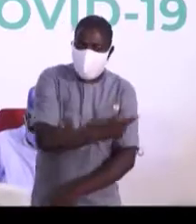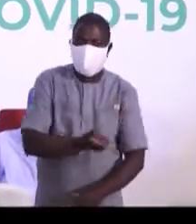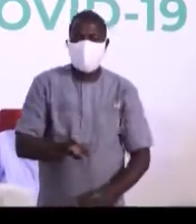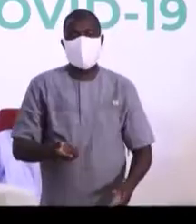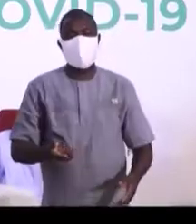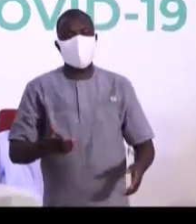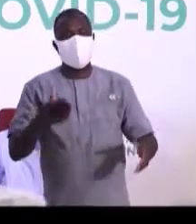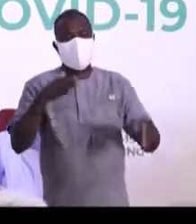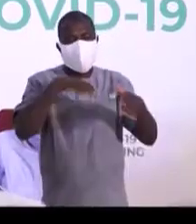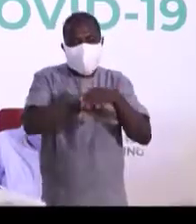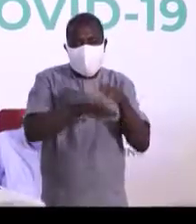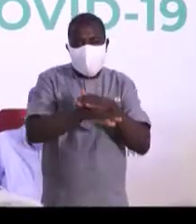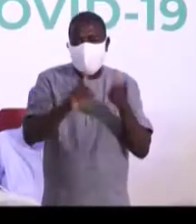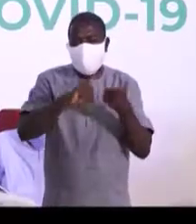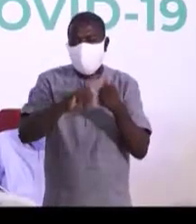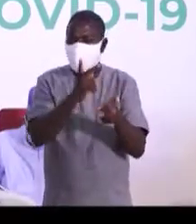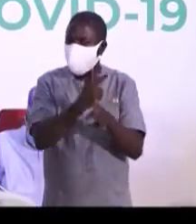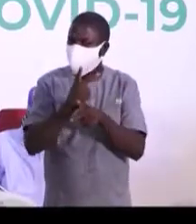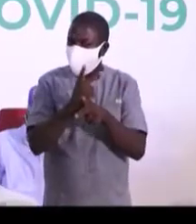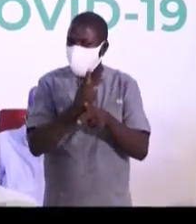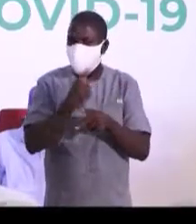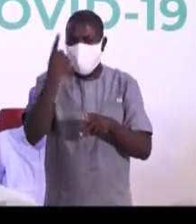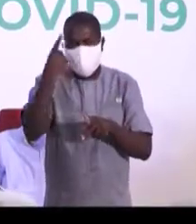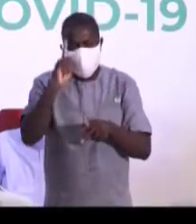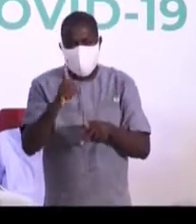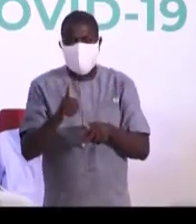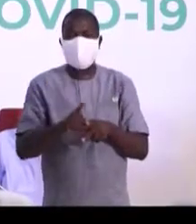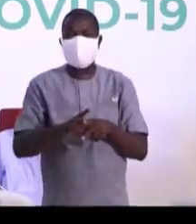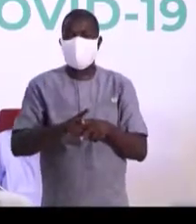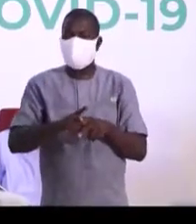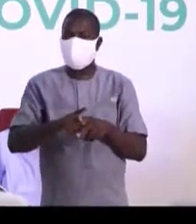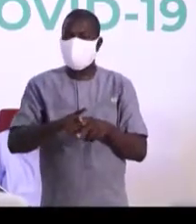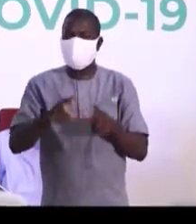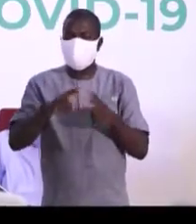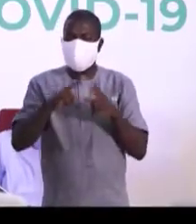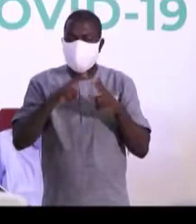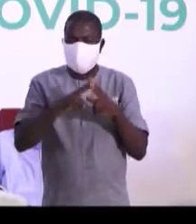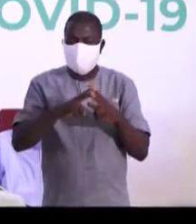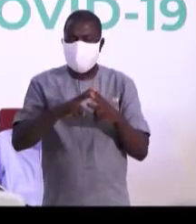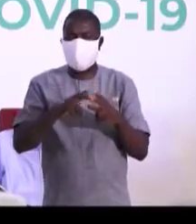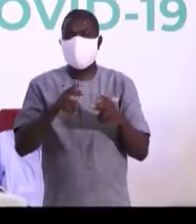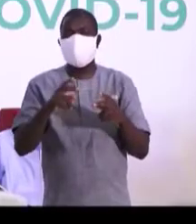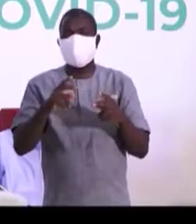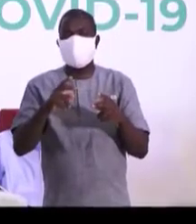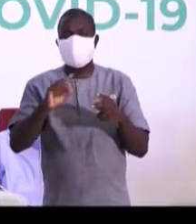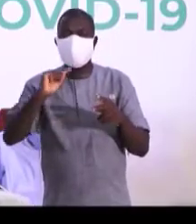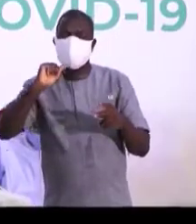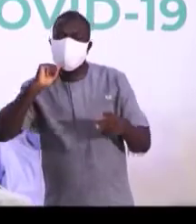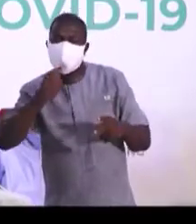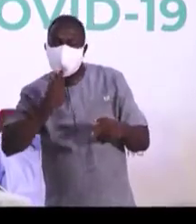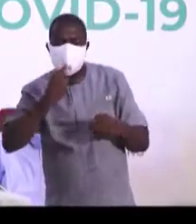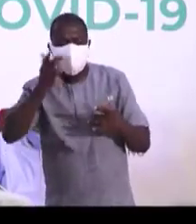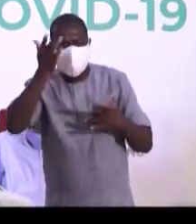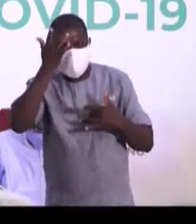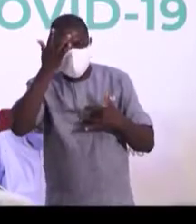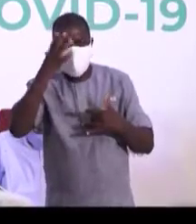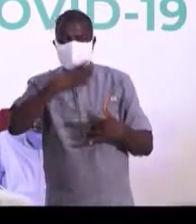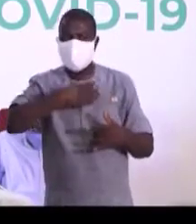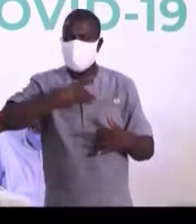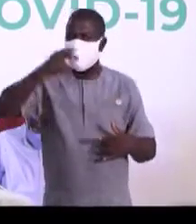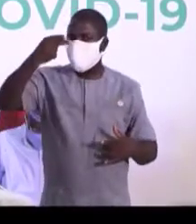access to care for chronic conditions such as HIV and other treatments